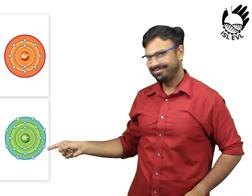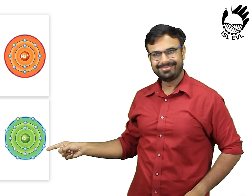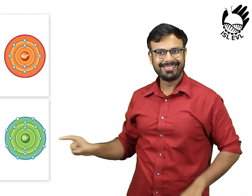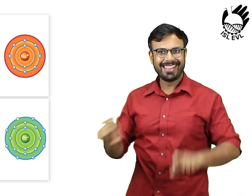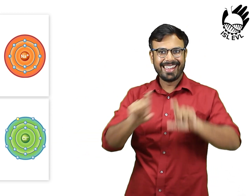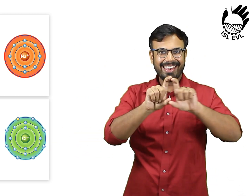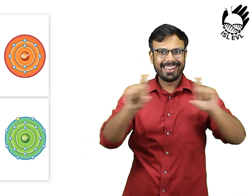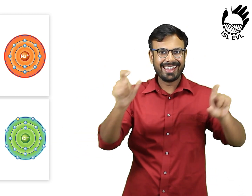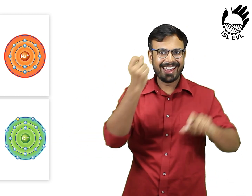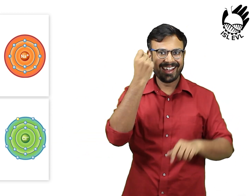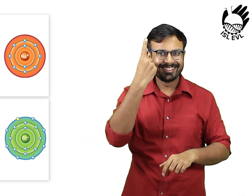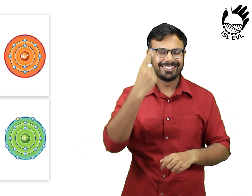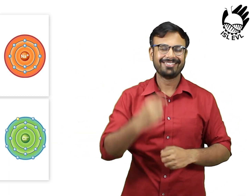The other test involves